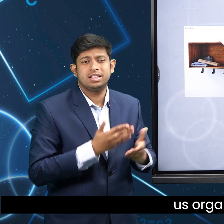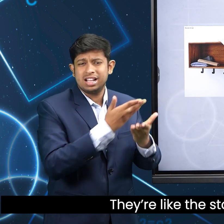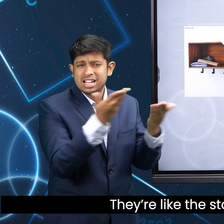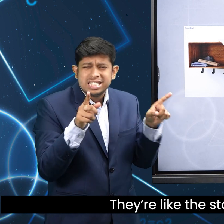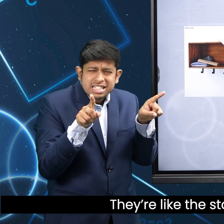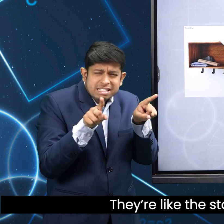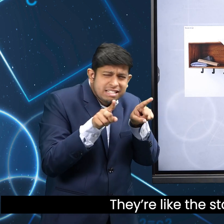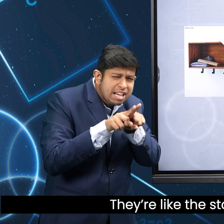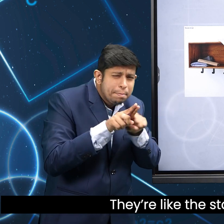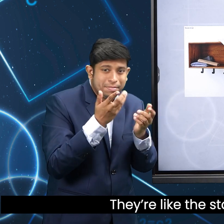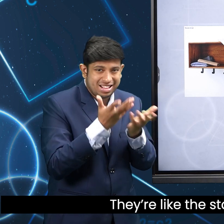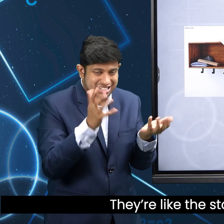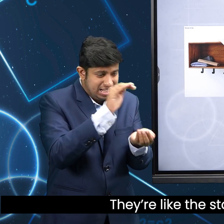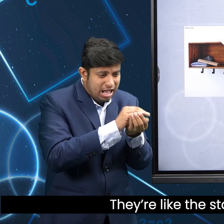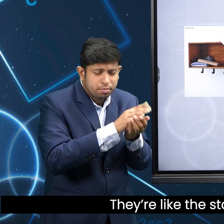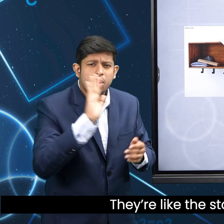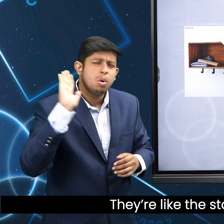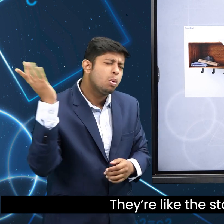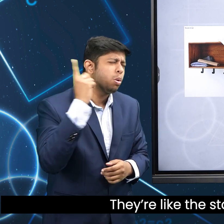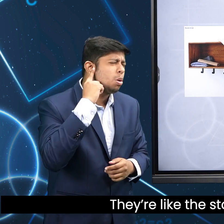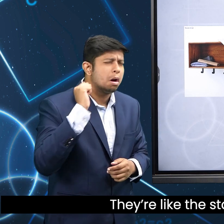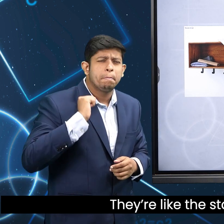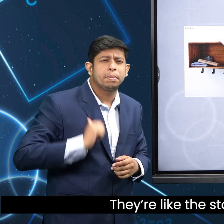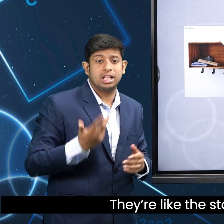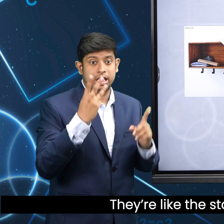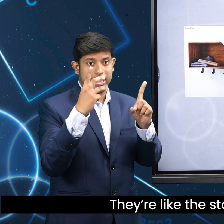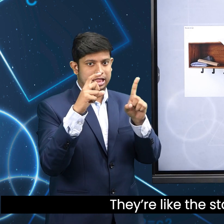They are like the storage heroes of the 3D world.